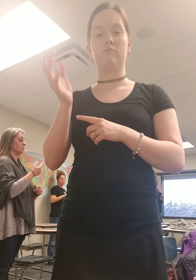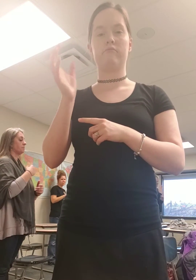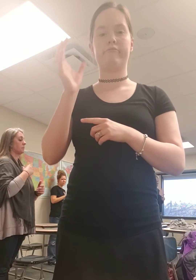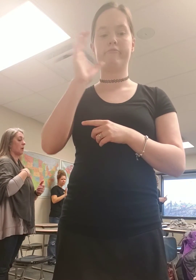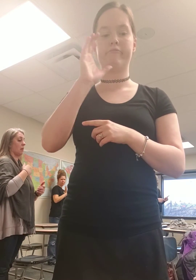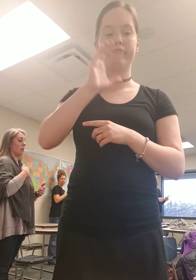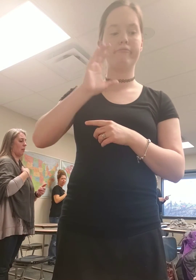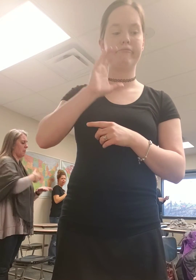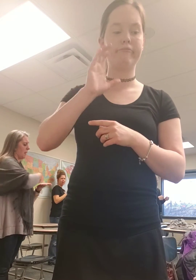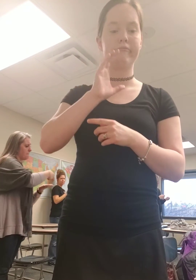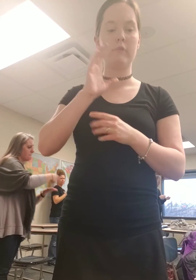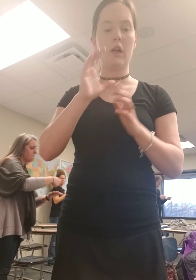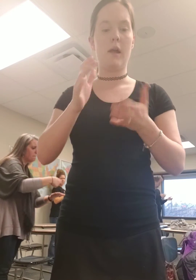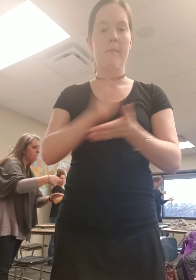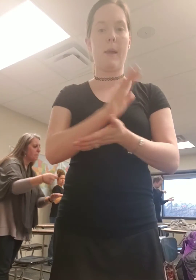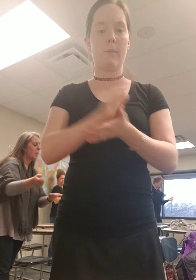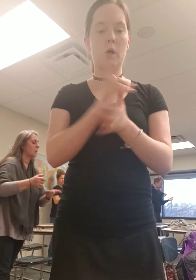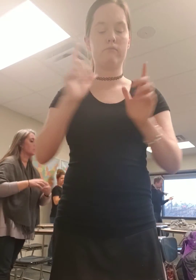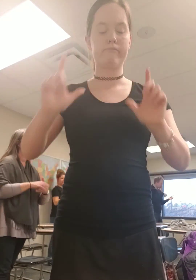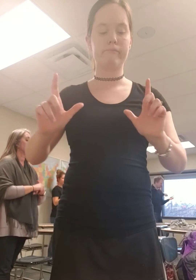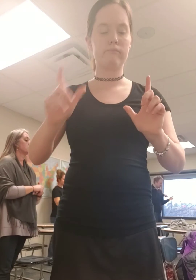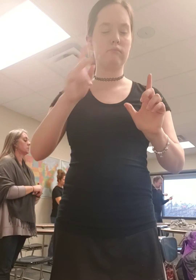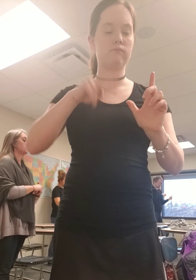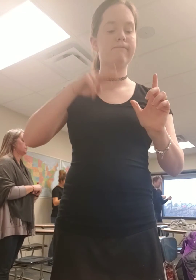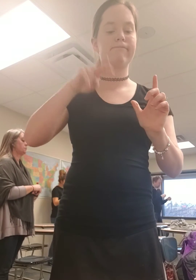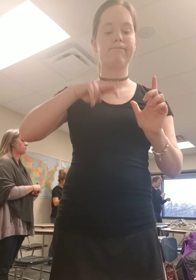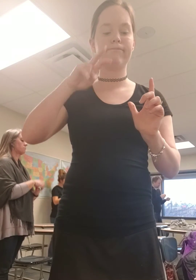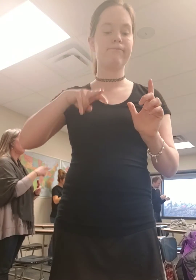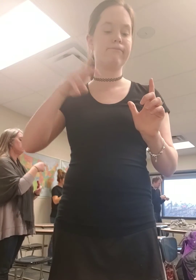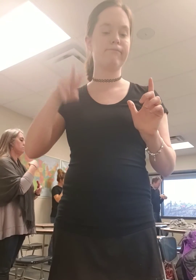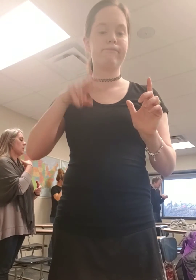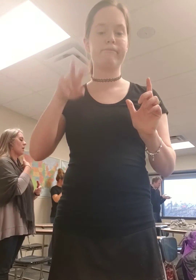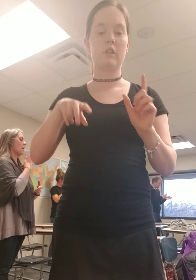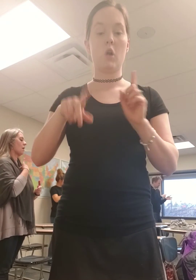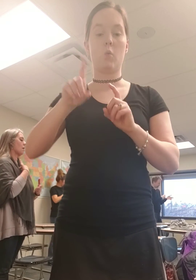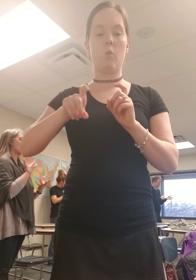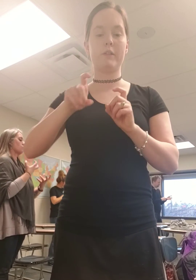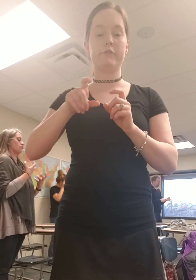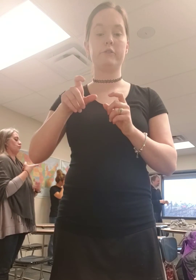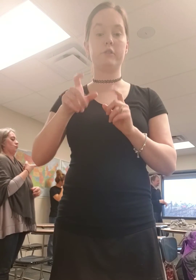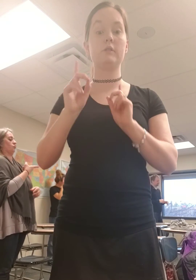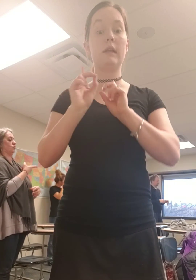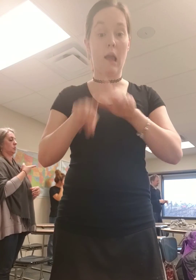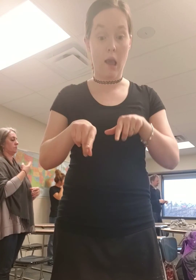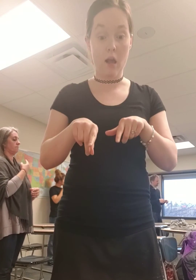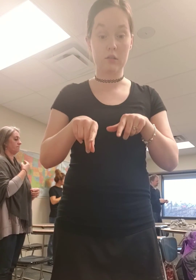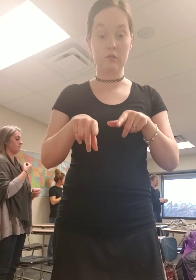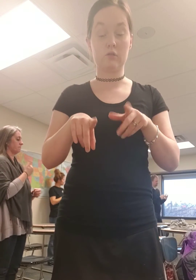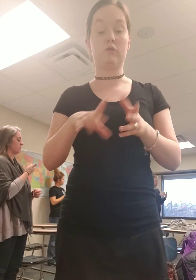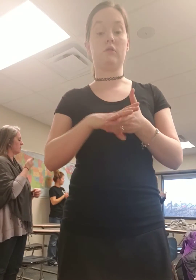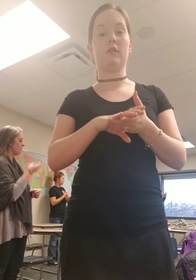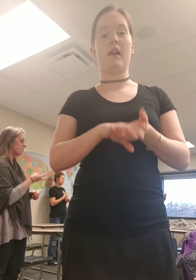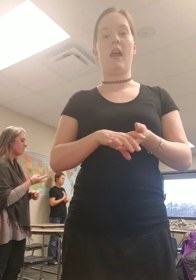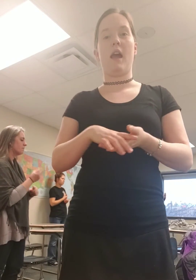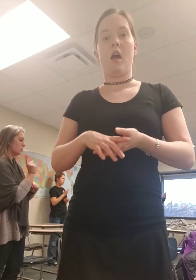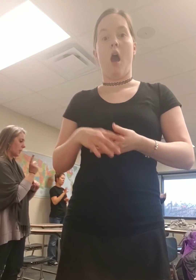answer the first few questions, and just kind of see what you can think about on your own. Then after we have that private think time, we're